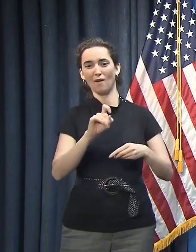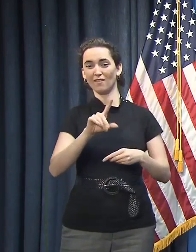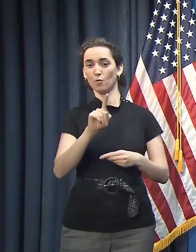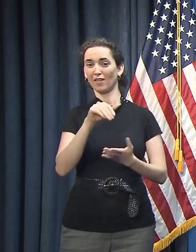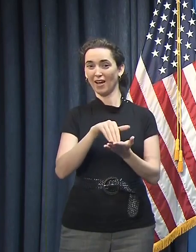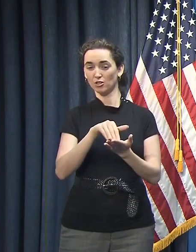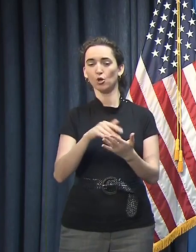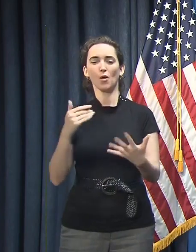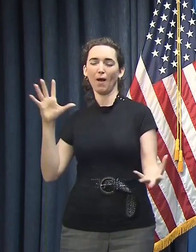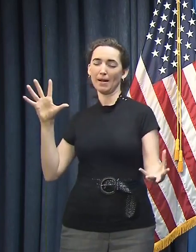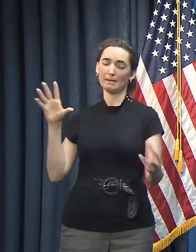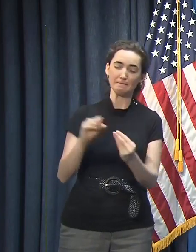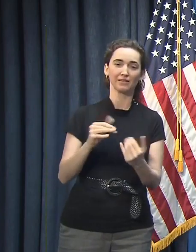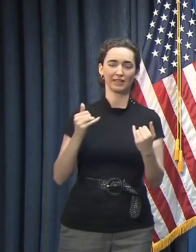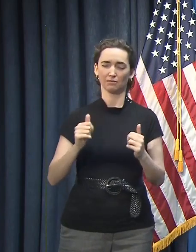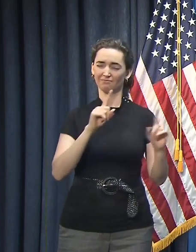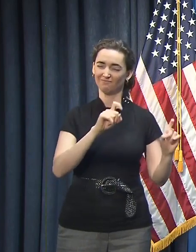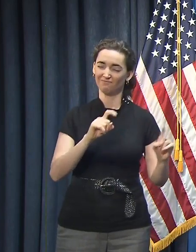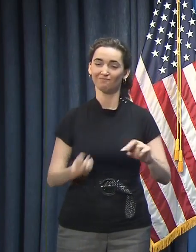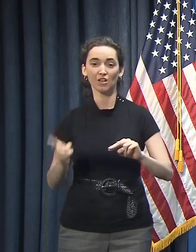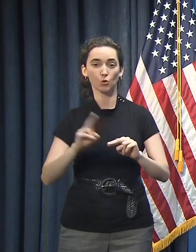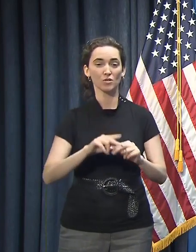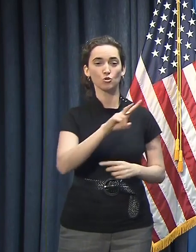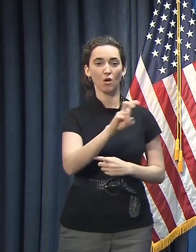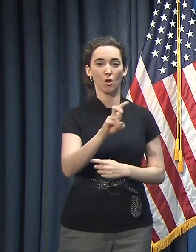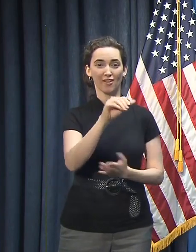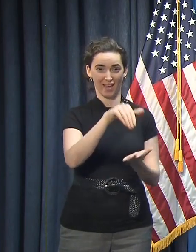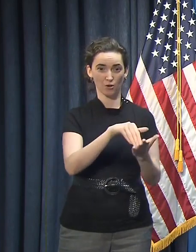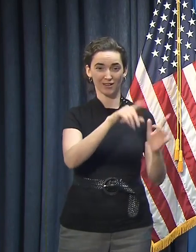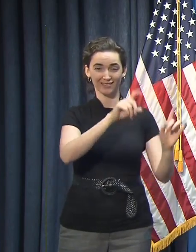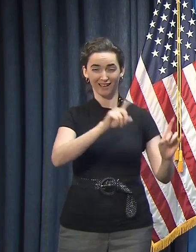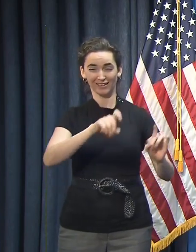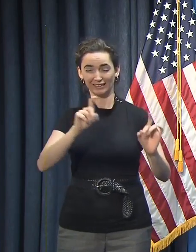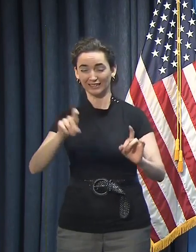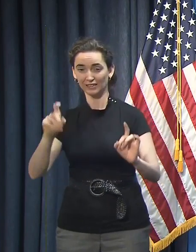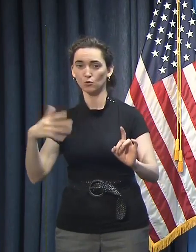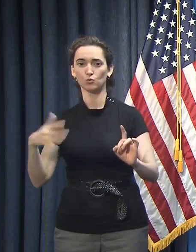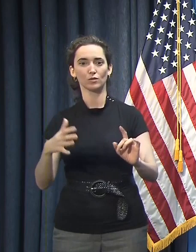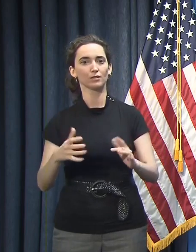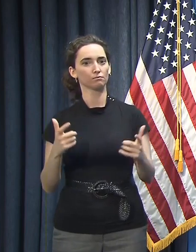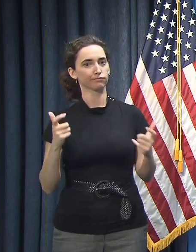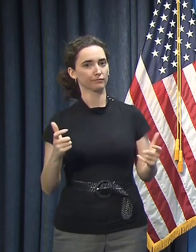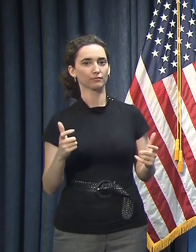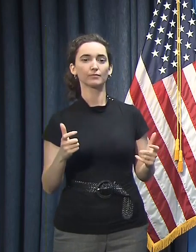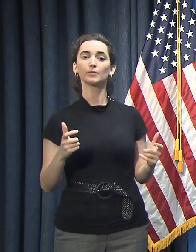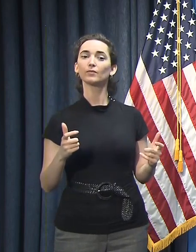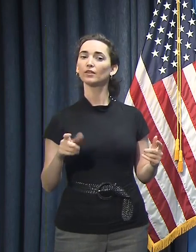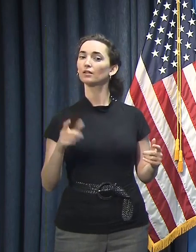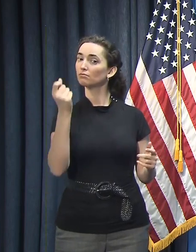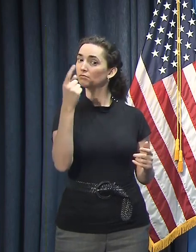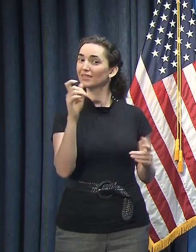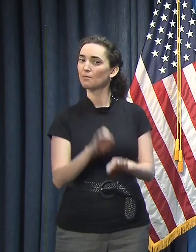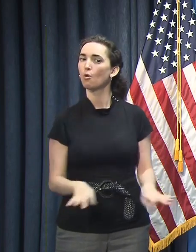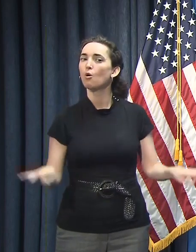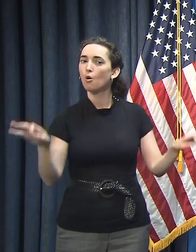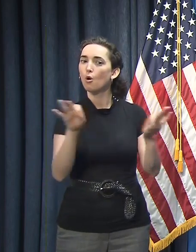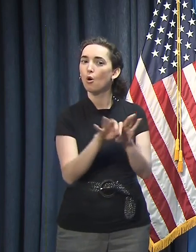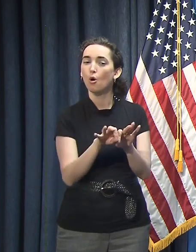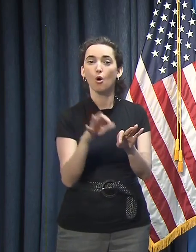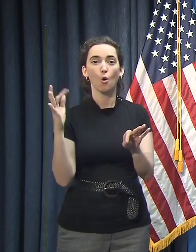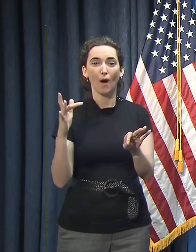1 month is going to be significant. And it's also critically important because we need to have